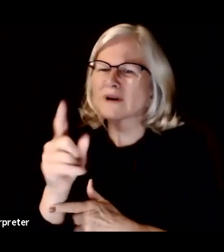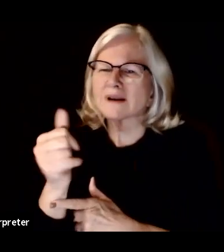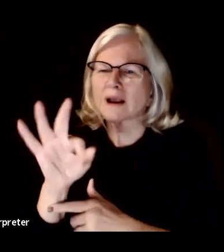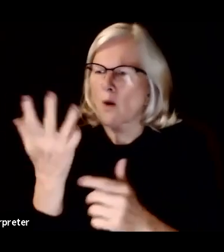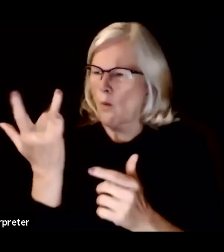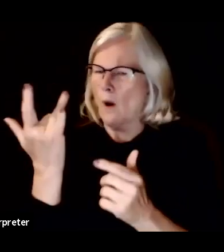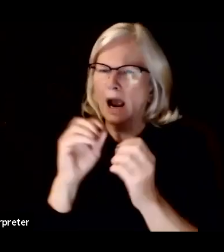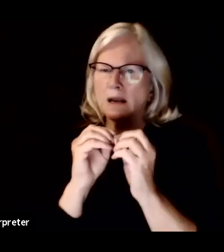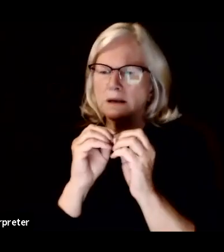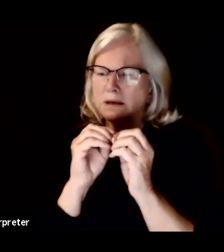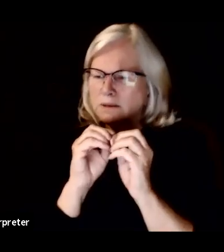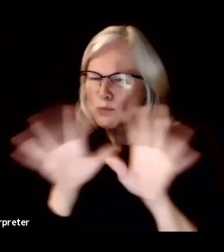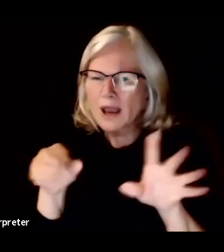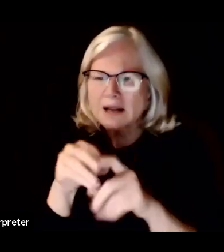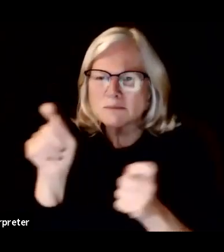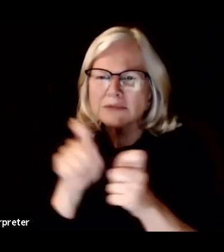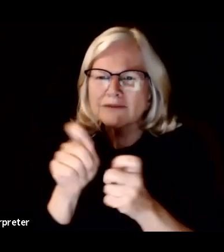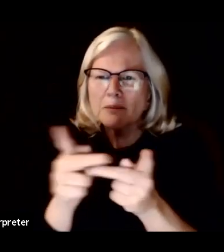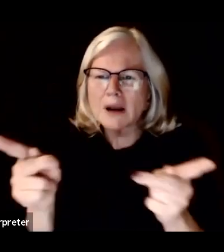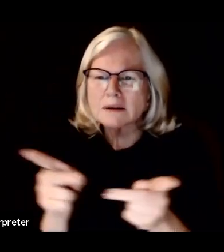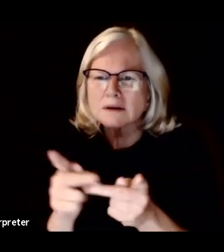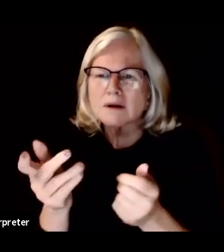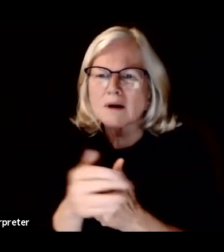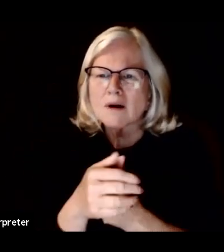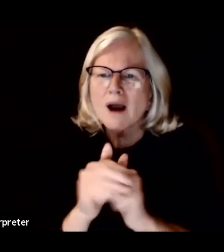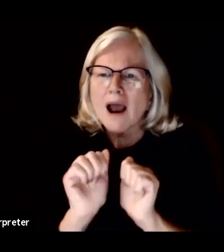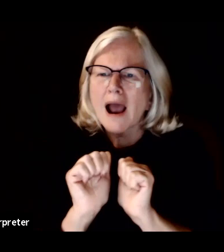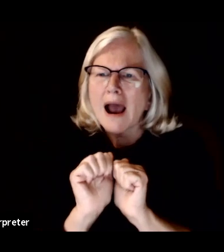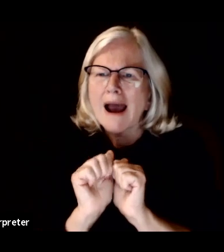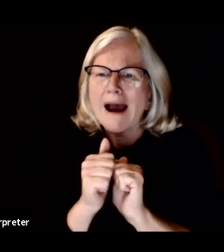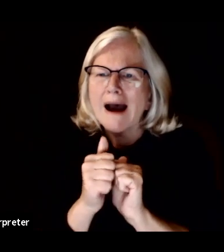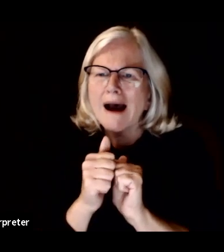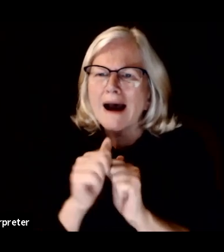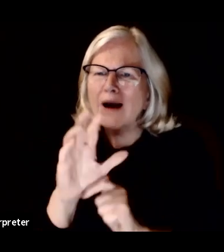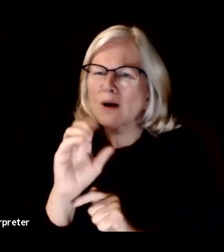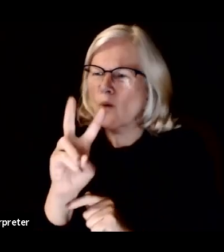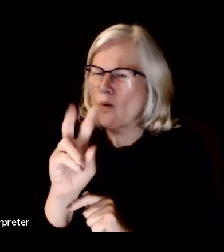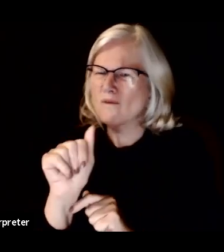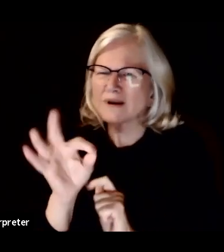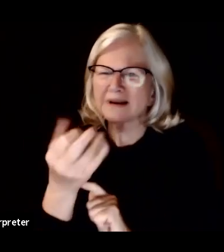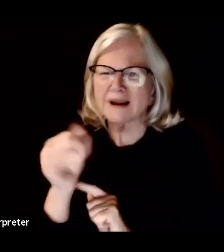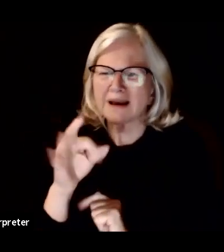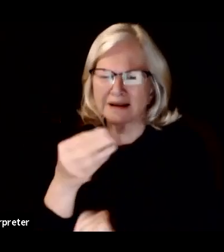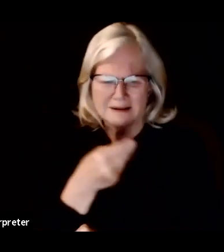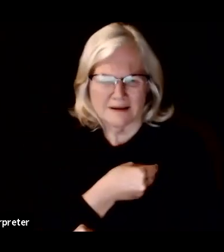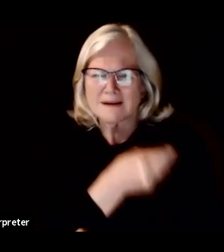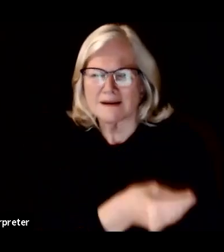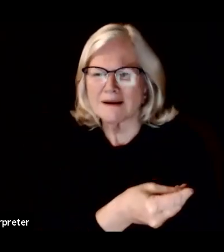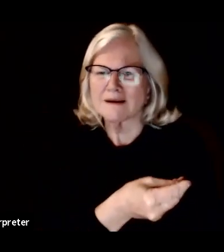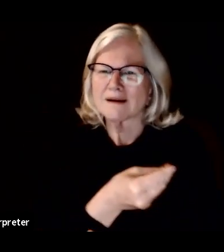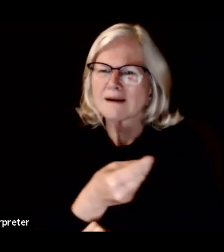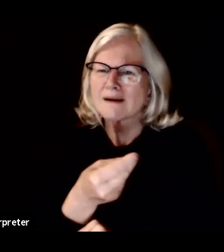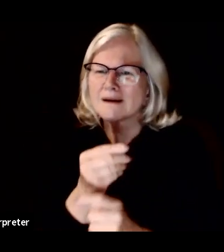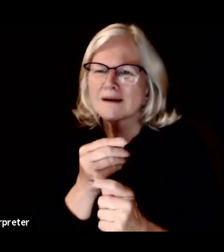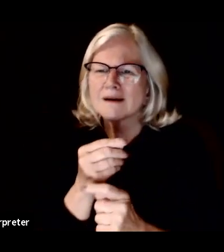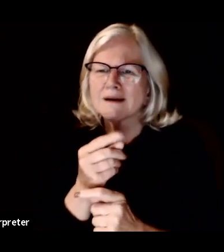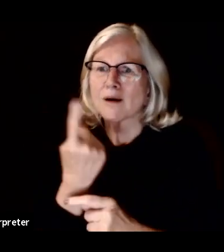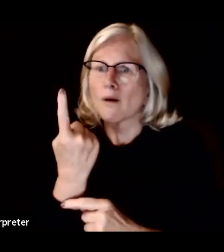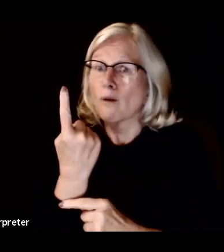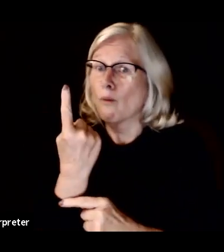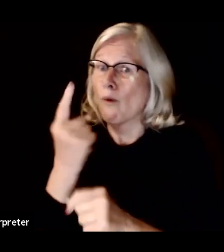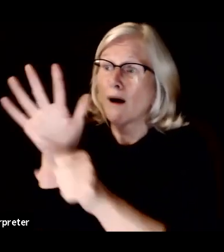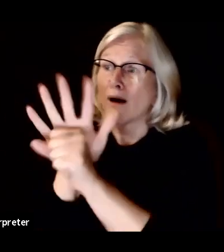about how COVID-19 transmission and infection rates differ among regions in Minnesota, to learn more